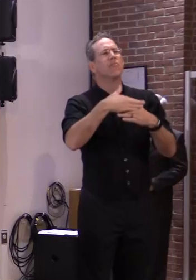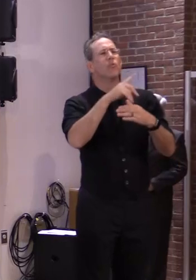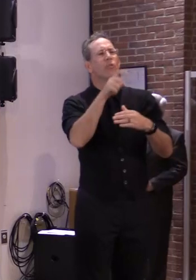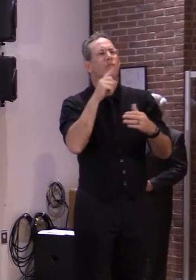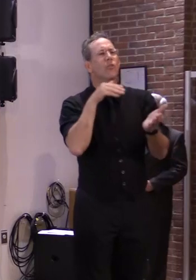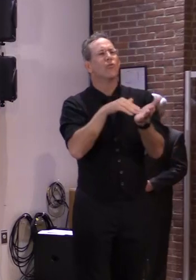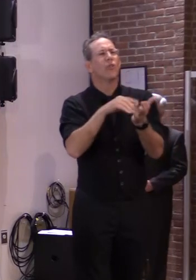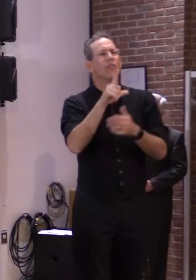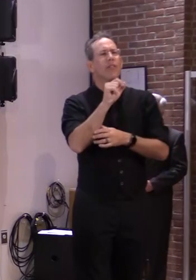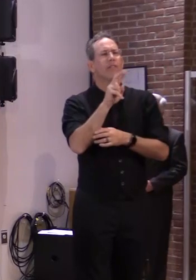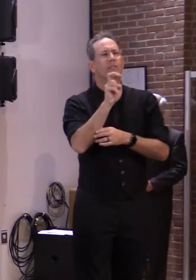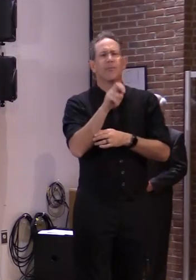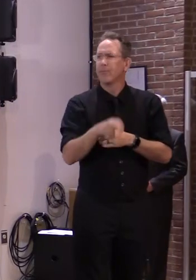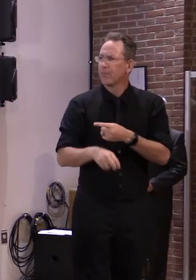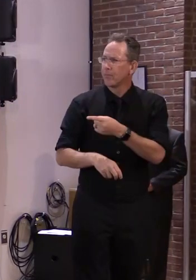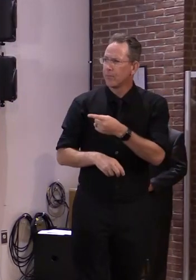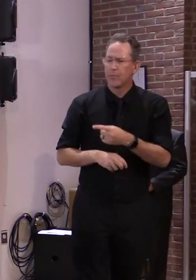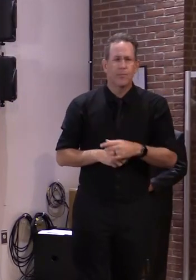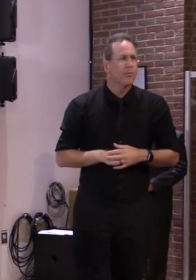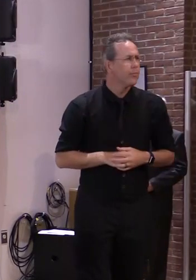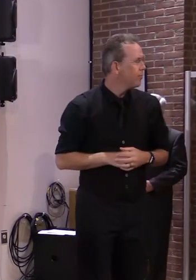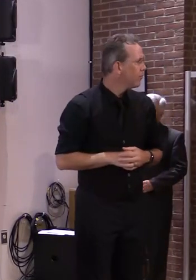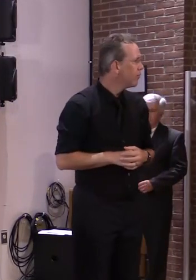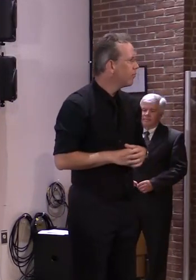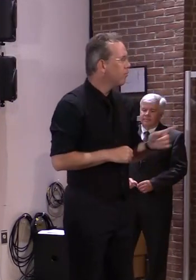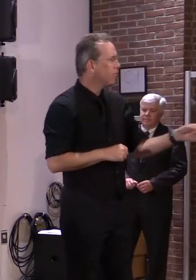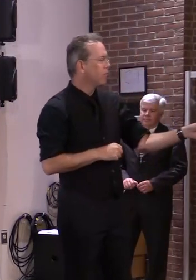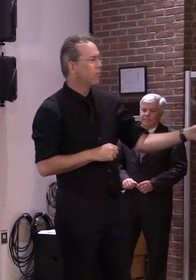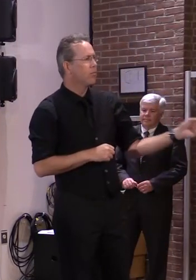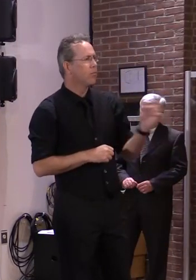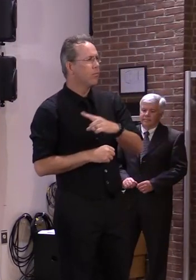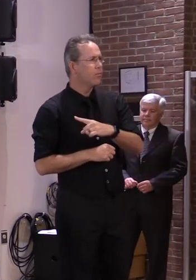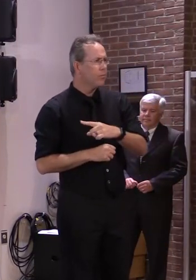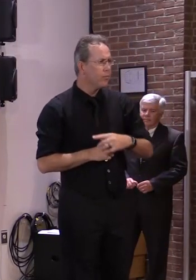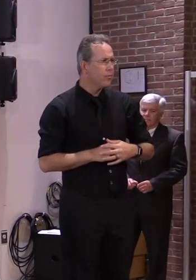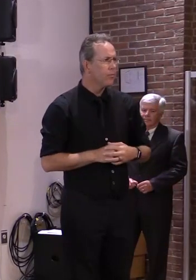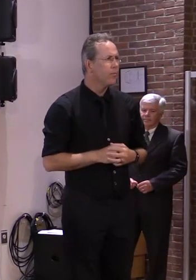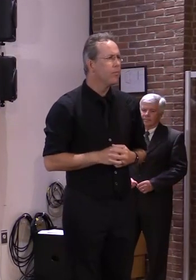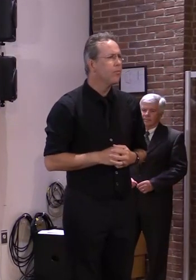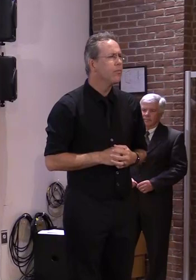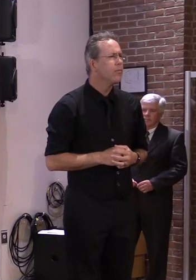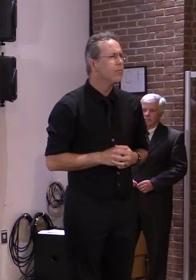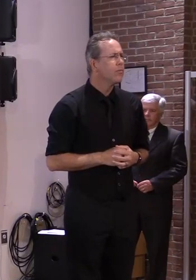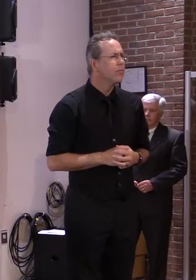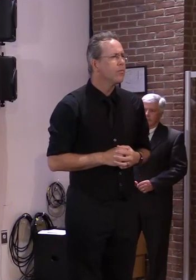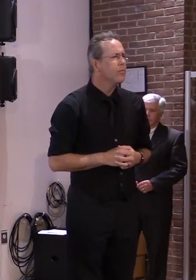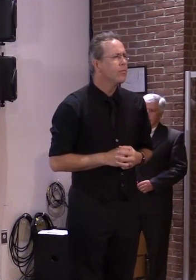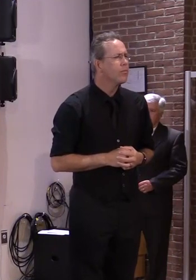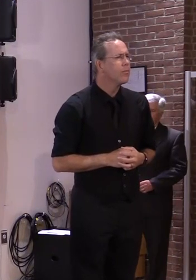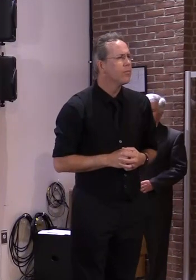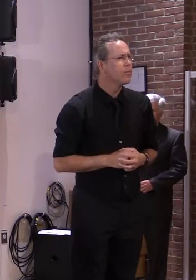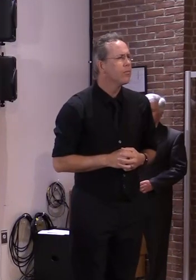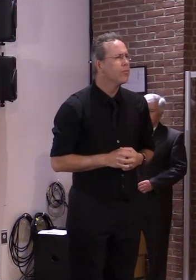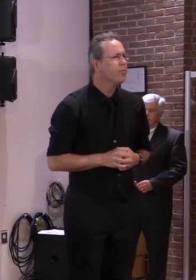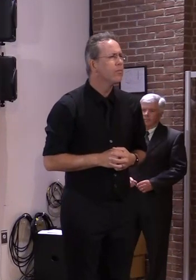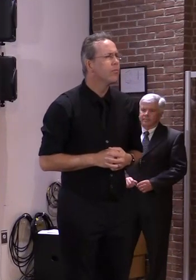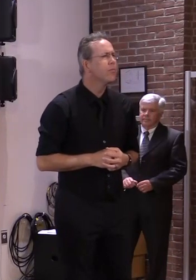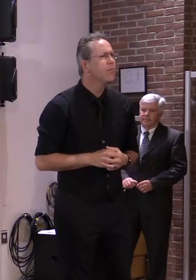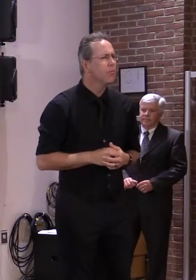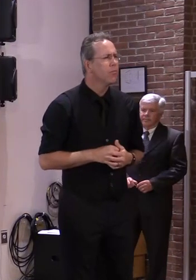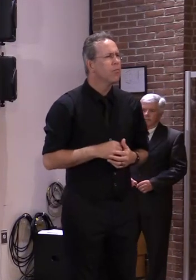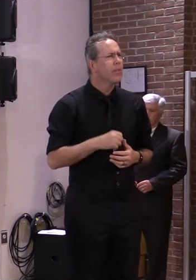from a couple in Essex who wrote me last night, and they're asking if you could give us a profile of a typical person that is